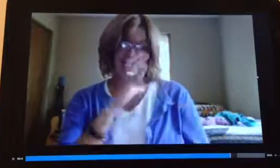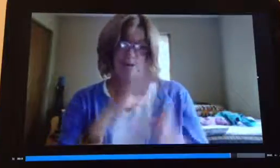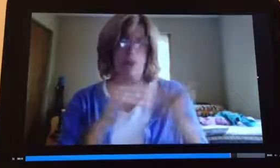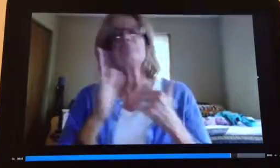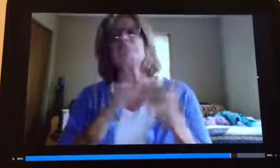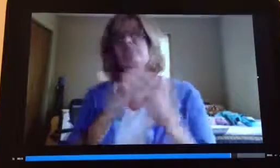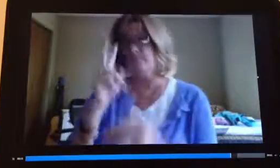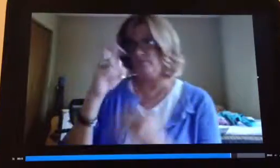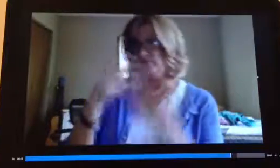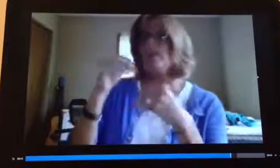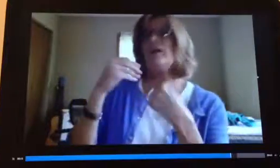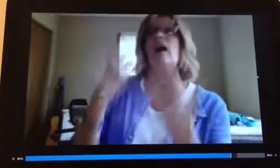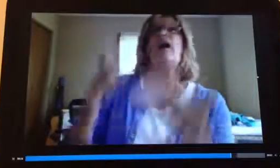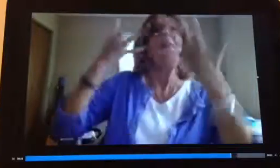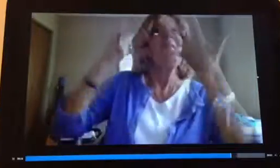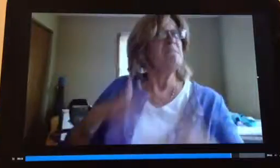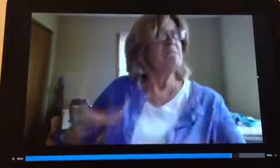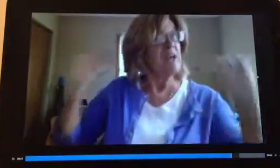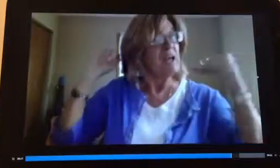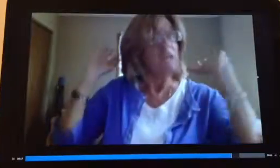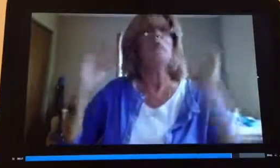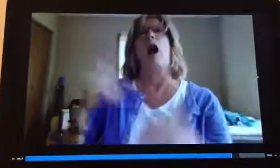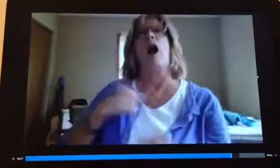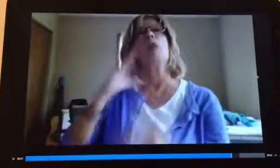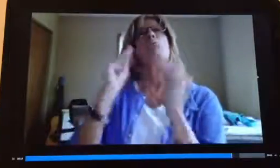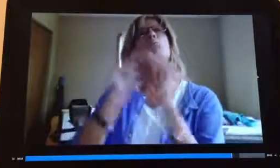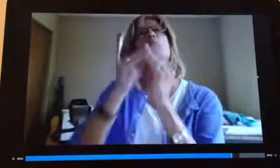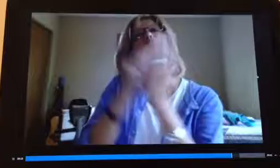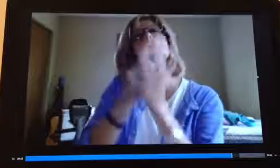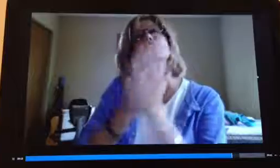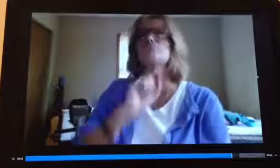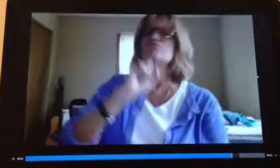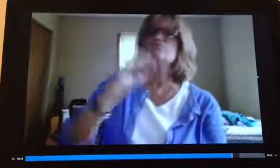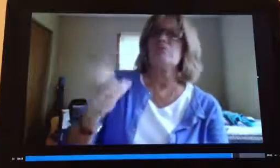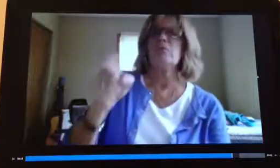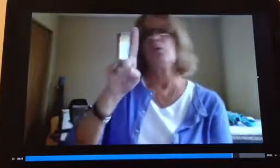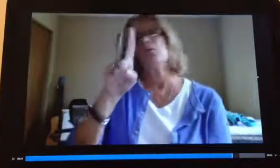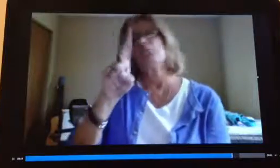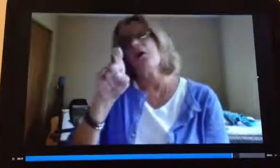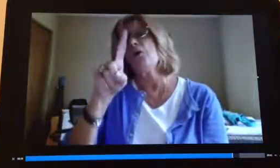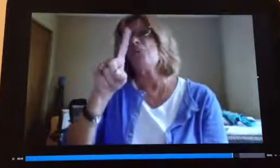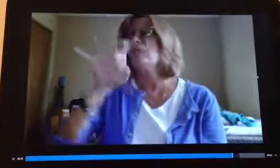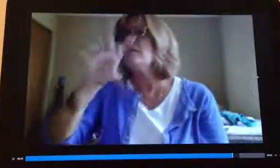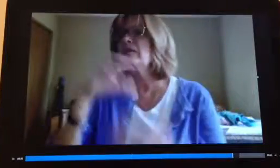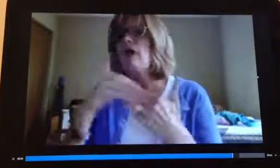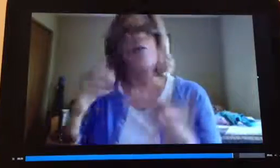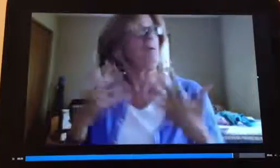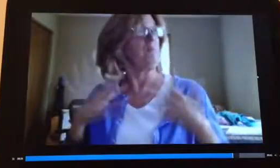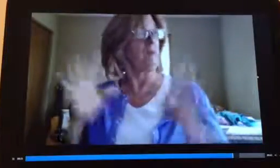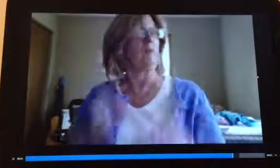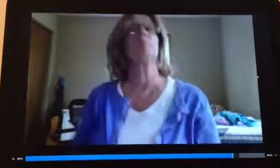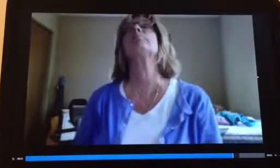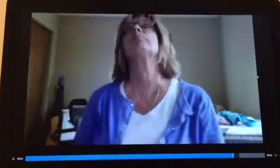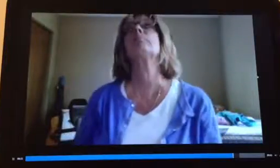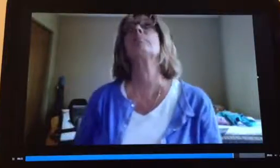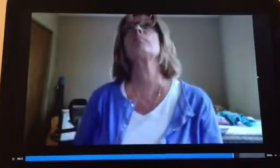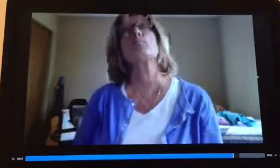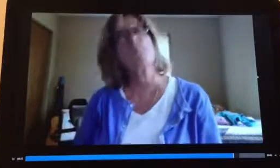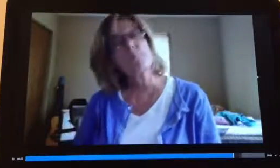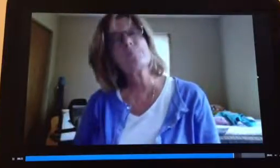maybe $200, which is better than the $900 that the dealer would cost. So it was $150. It really